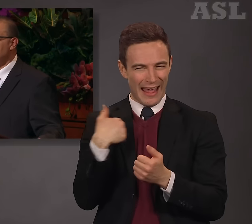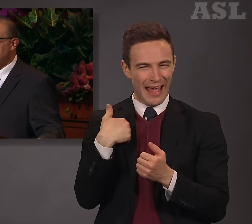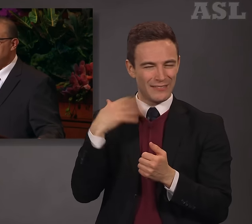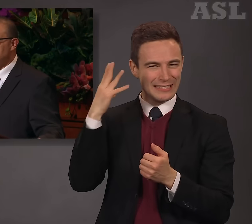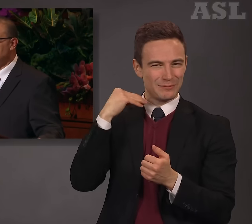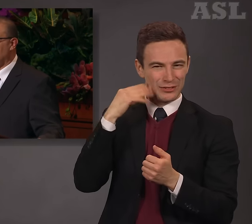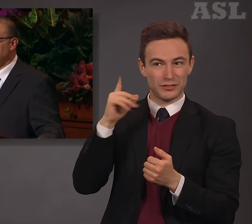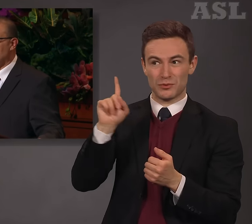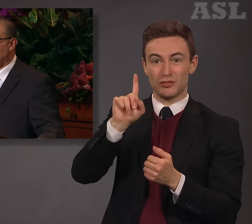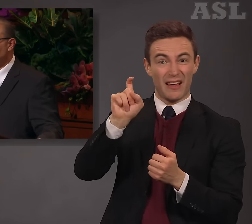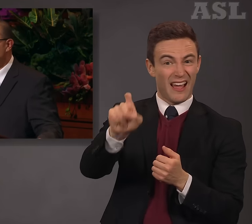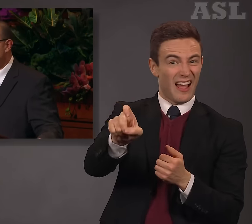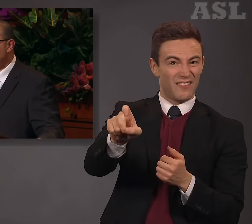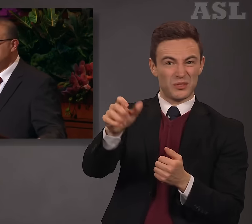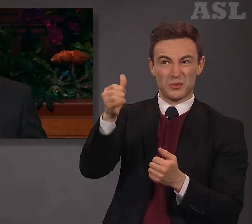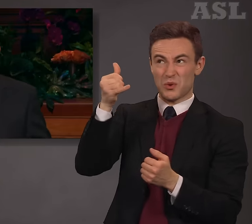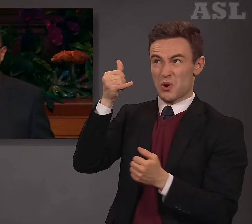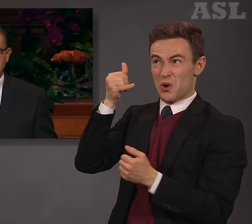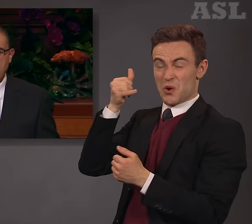will be the answer to not fall.